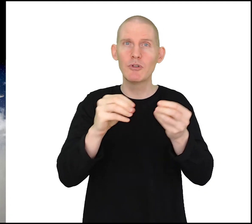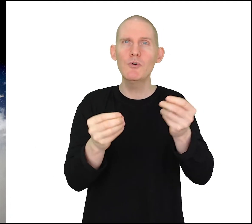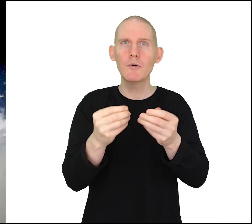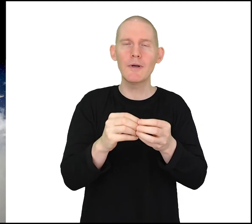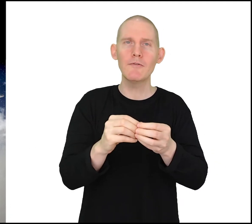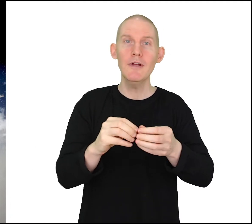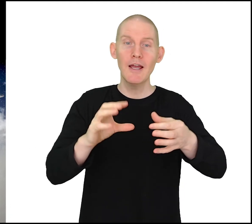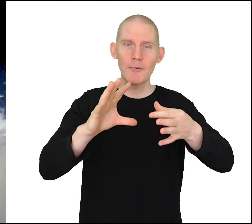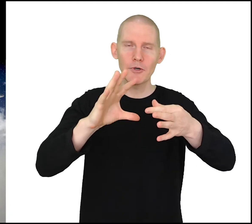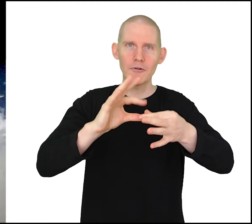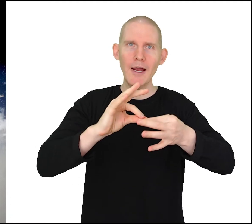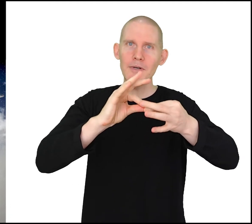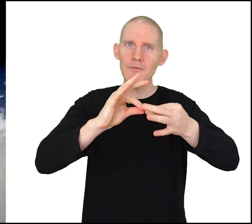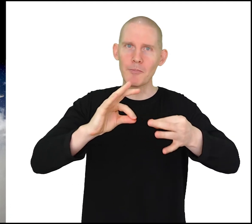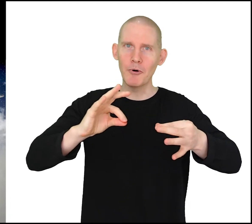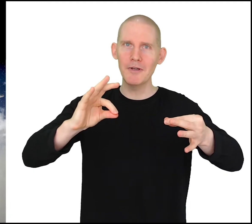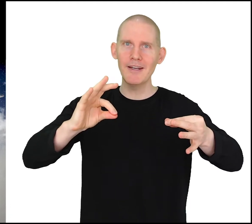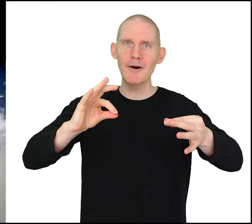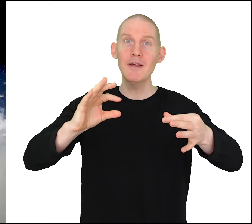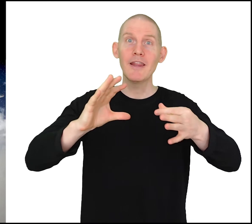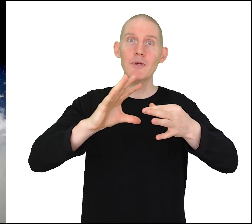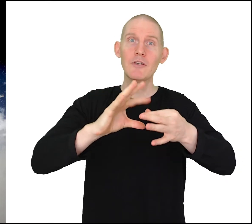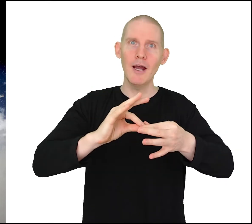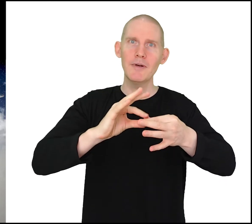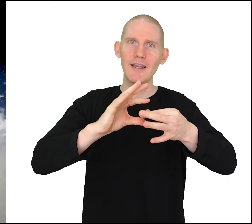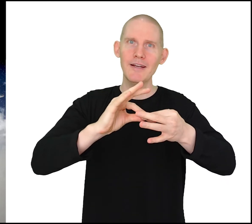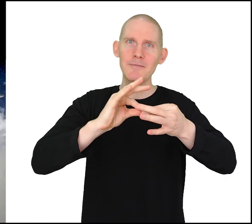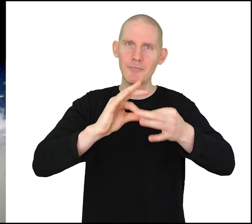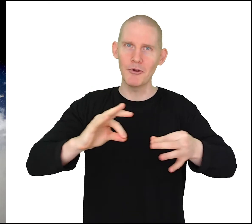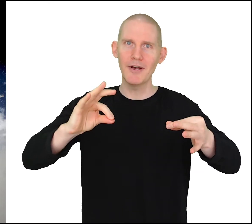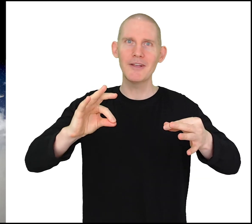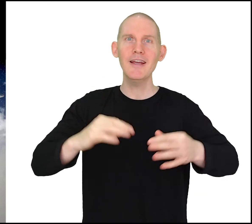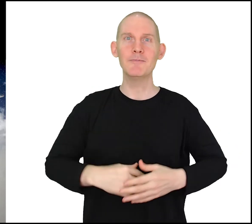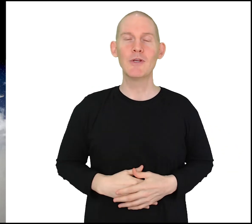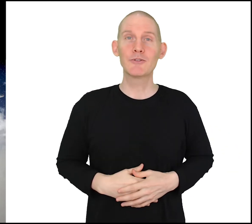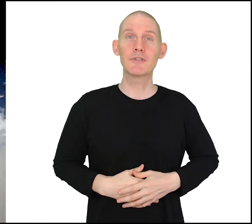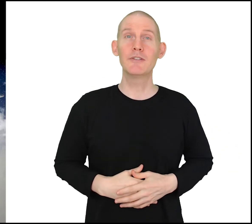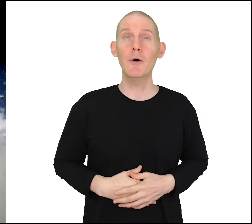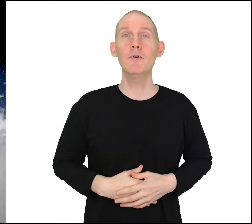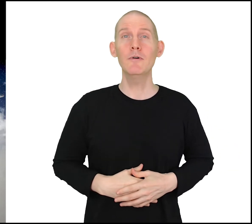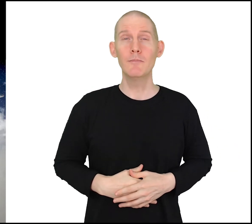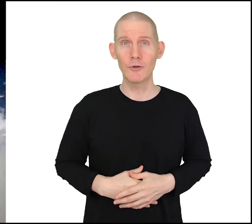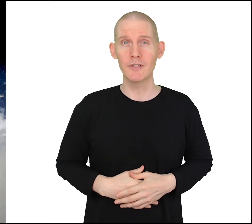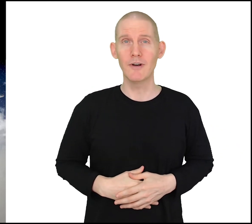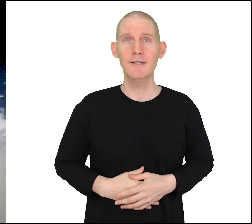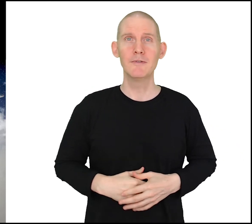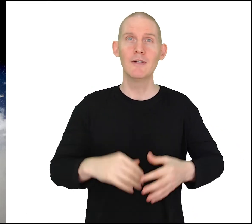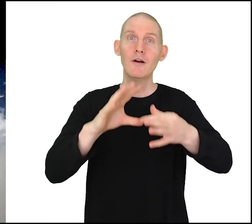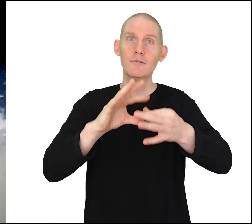or whatever, and we're grabbing it, we're pulling it out, and we grab it again and pull it out again. So it's a double motion, right?